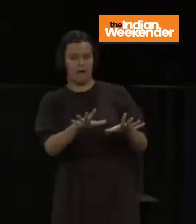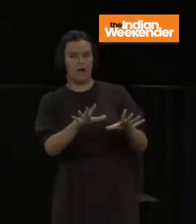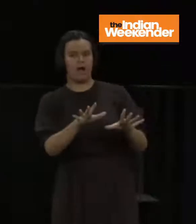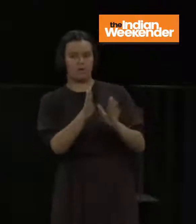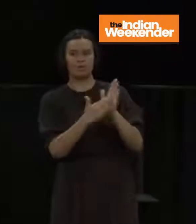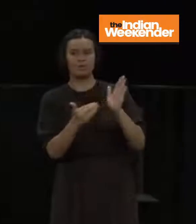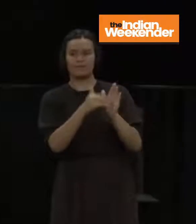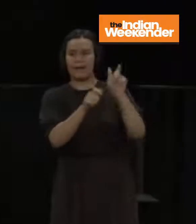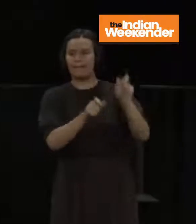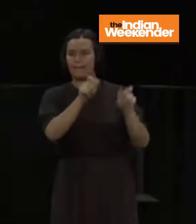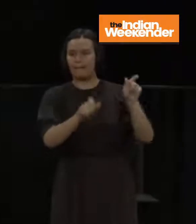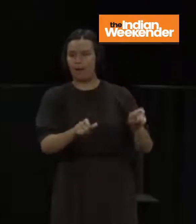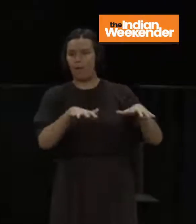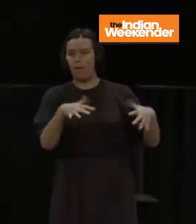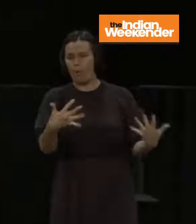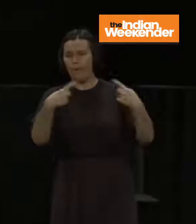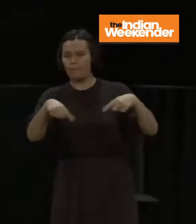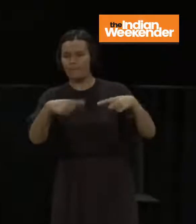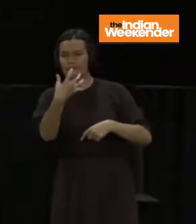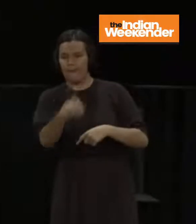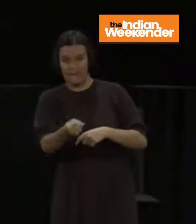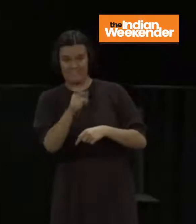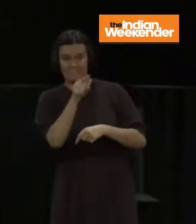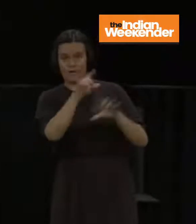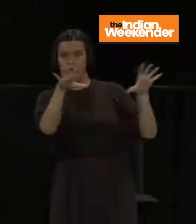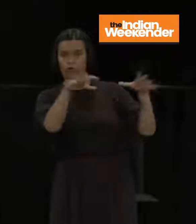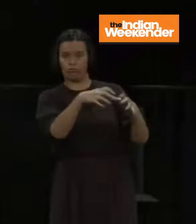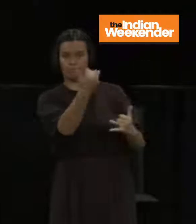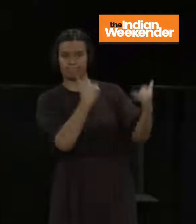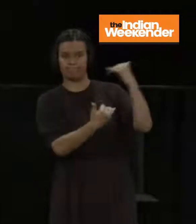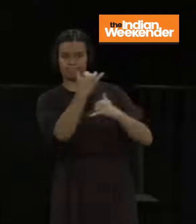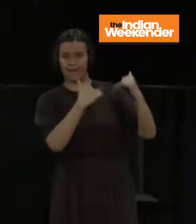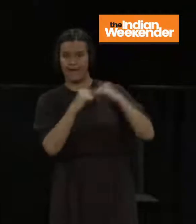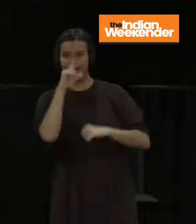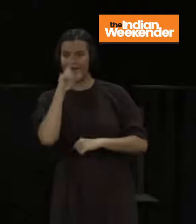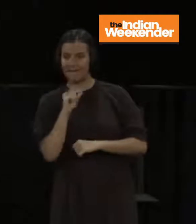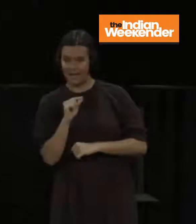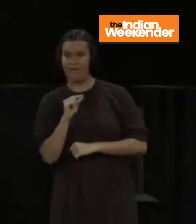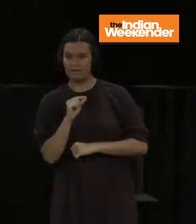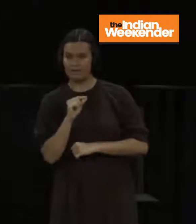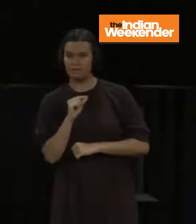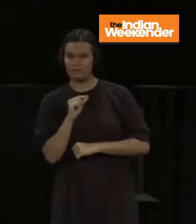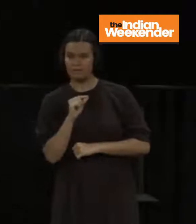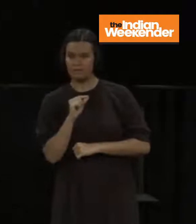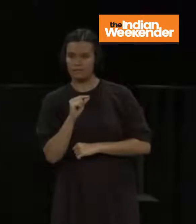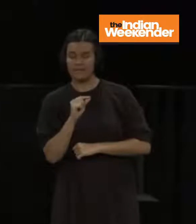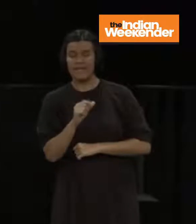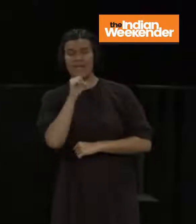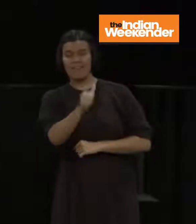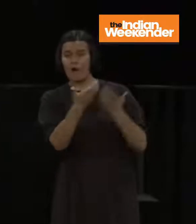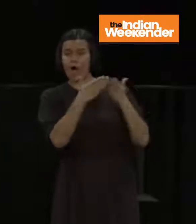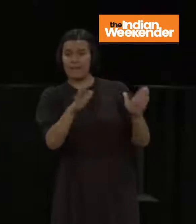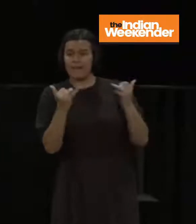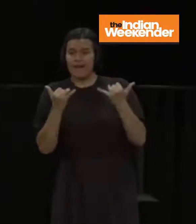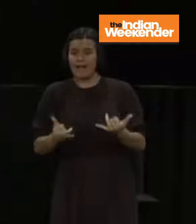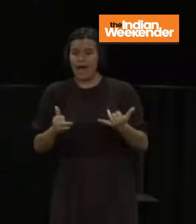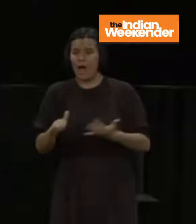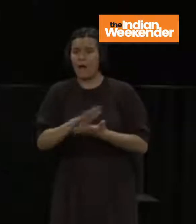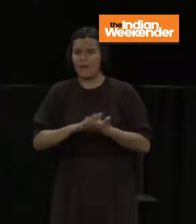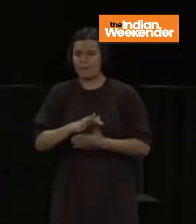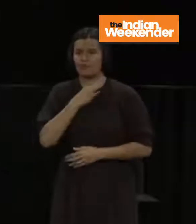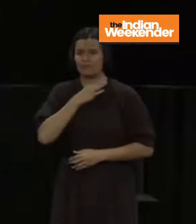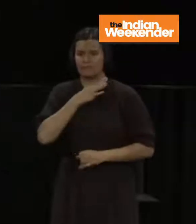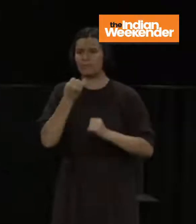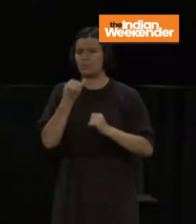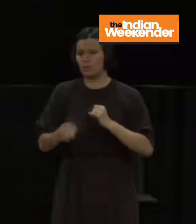rest of the world. So this is about stepping through a series of changes, all of which increase the risk for New Zealanders. But we want to do that in a way that's managed so that